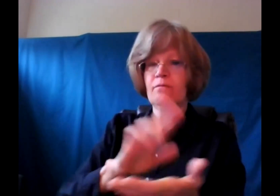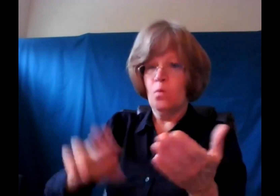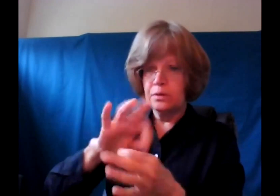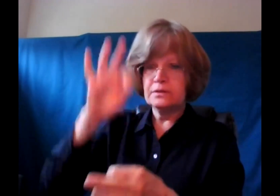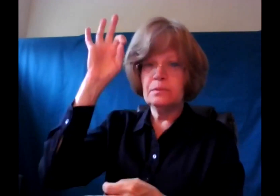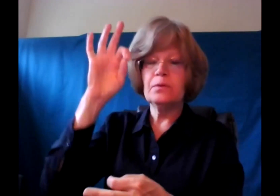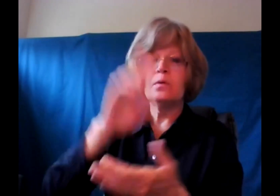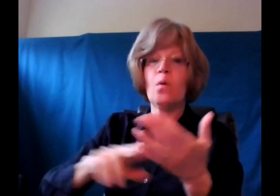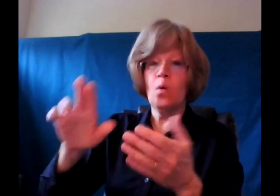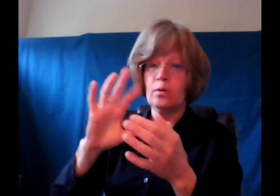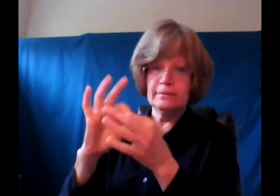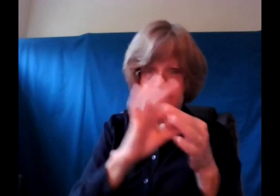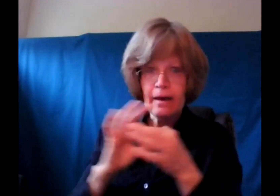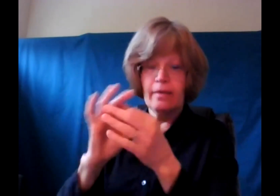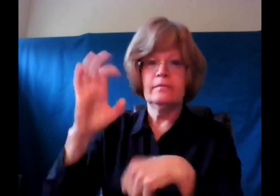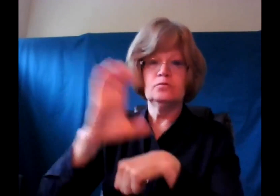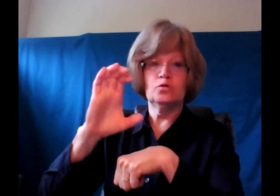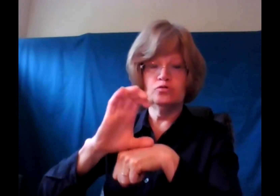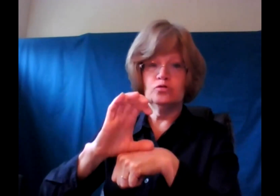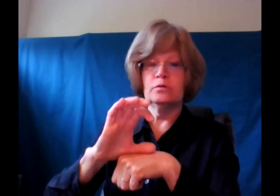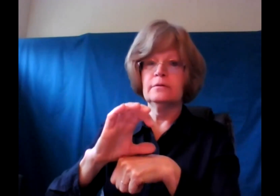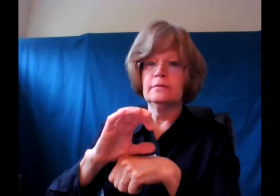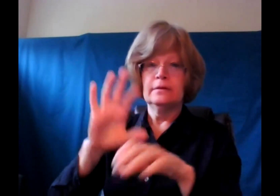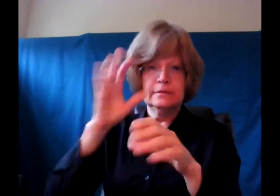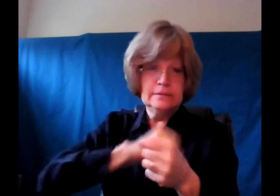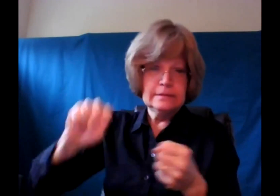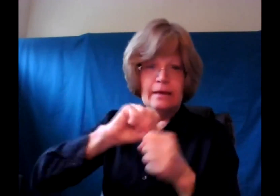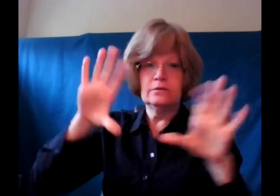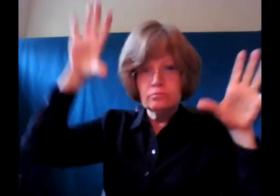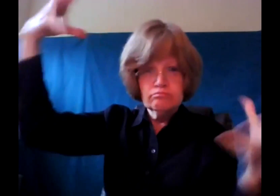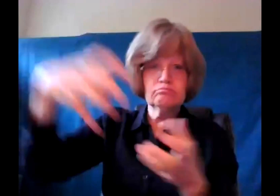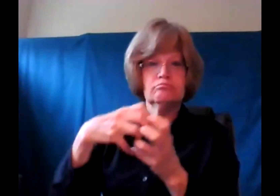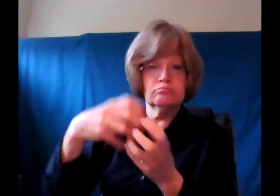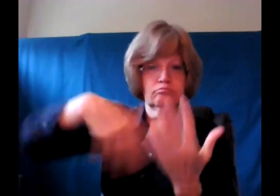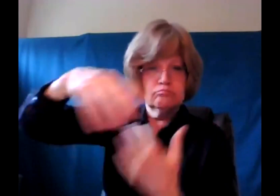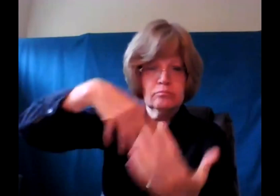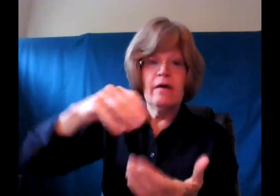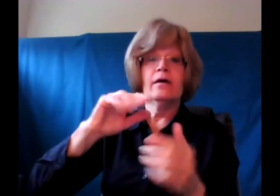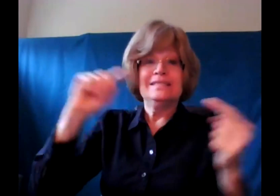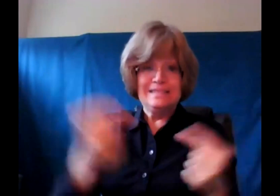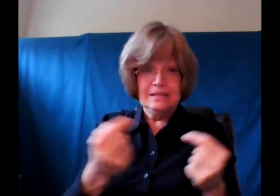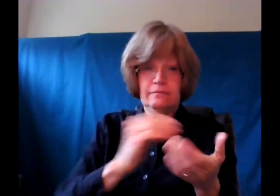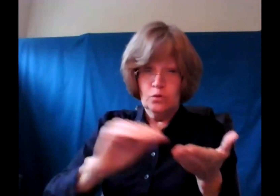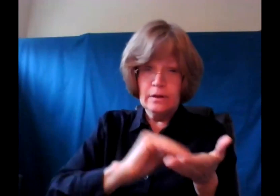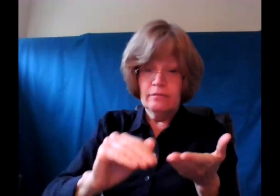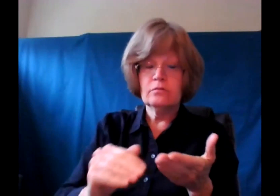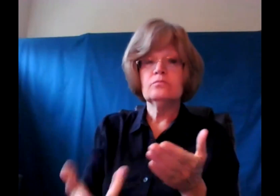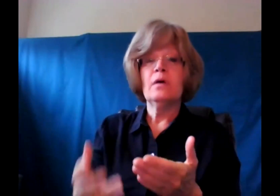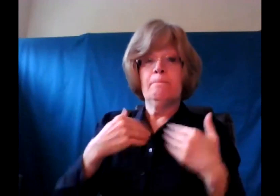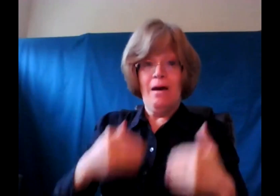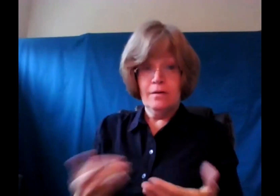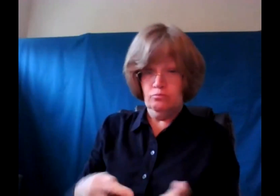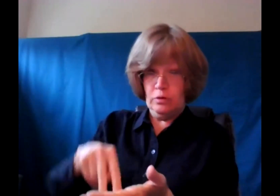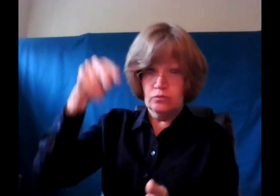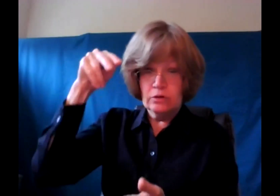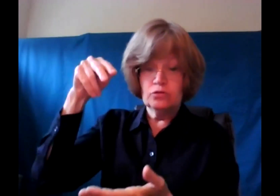I believe in the Holy Spirit, the Holy Catholic Church, the communion of saints, the forgiveness of sins, the resurrection of the